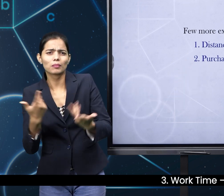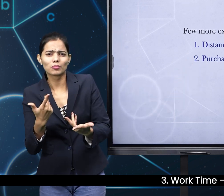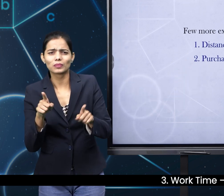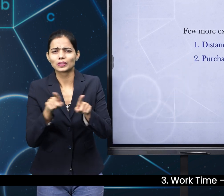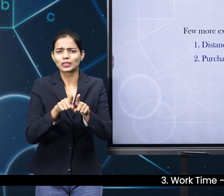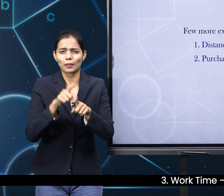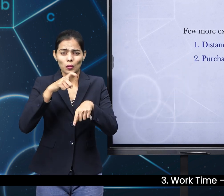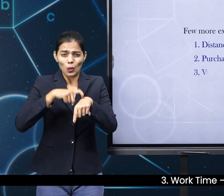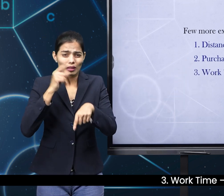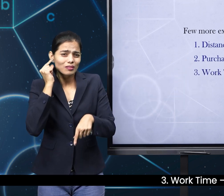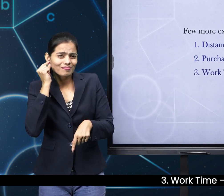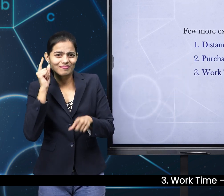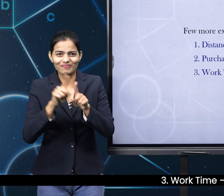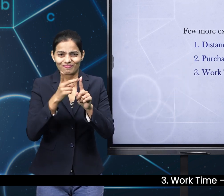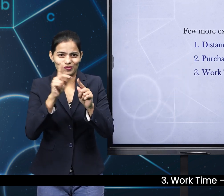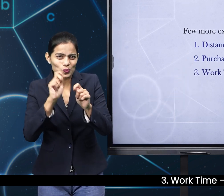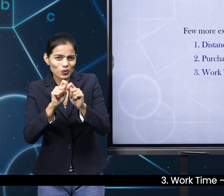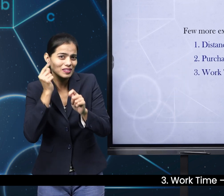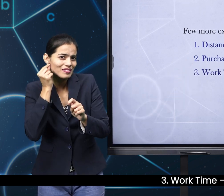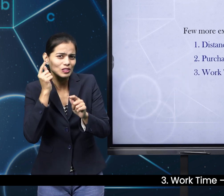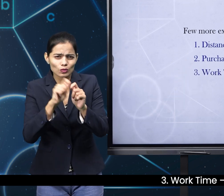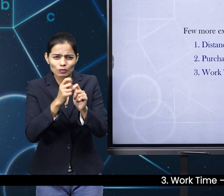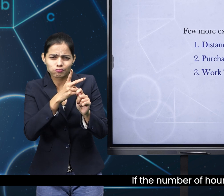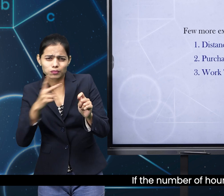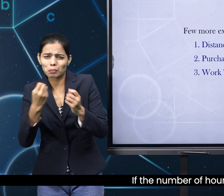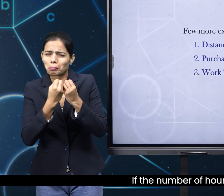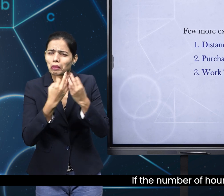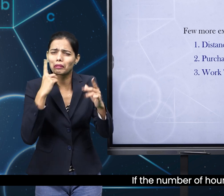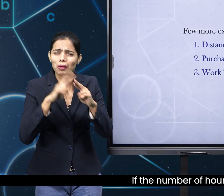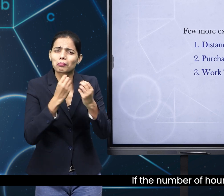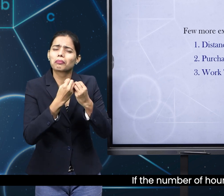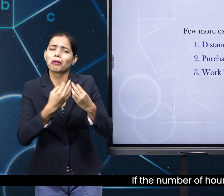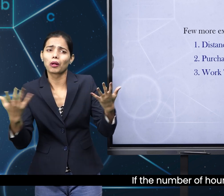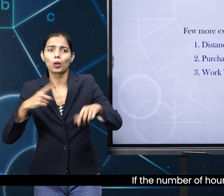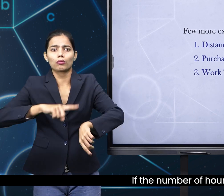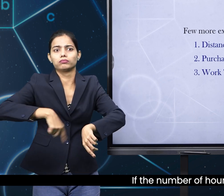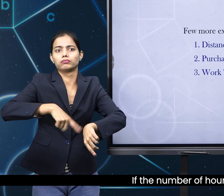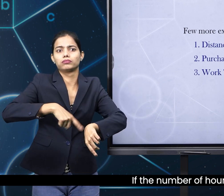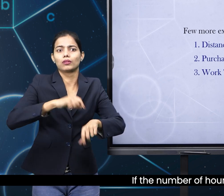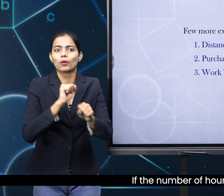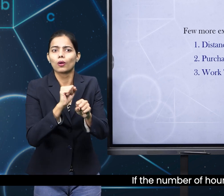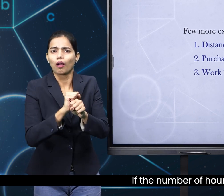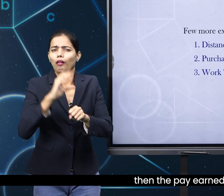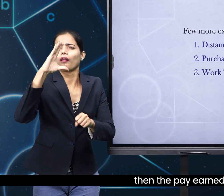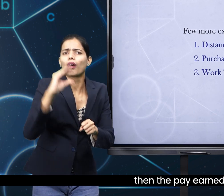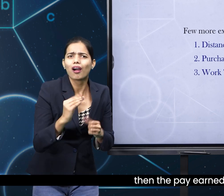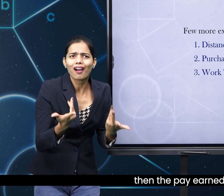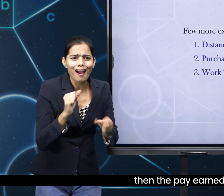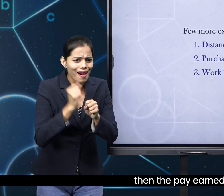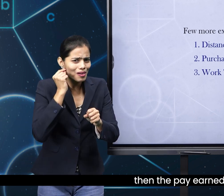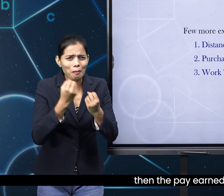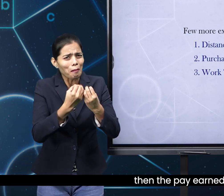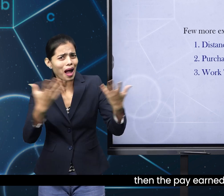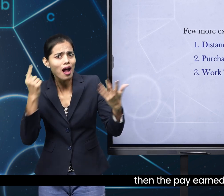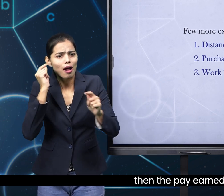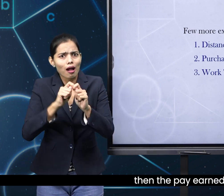Number 3, work time earnings. If the number of hours worked is less, then the pay